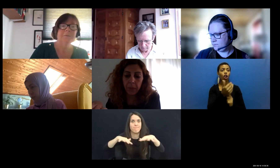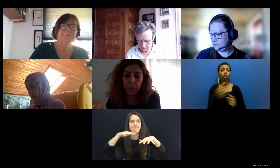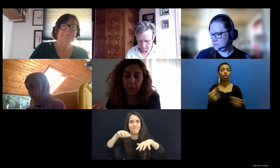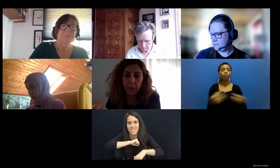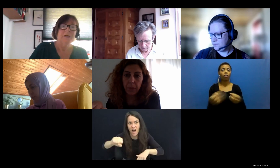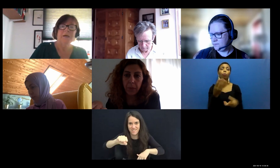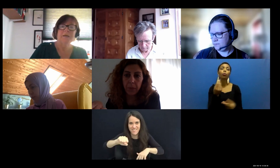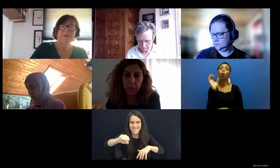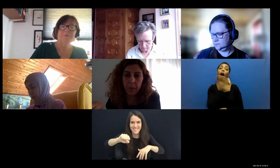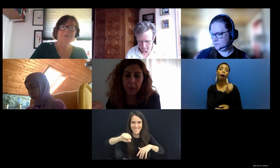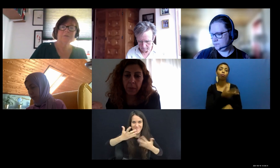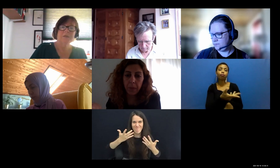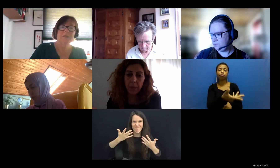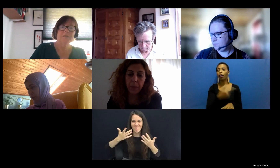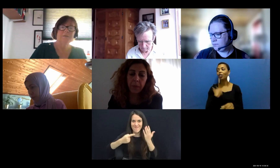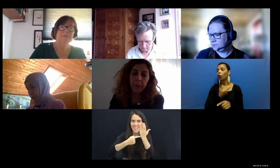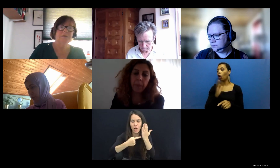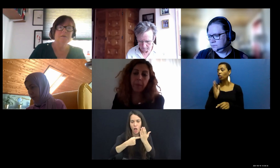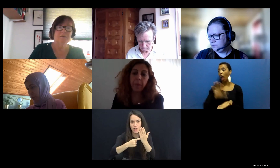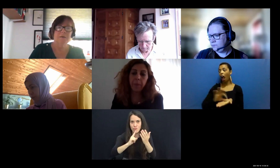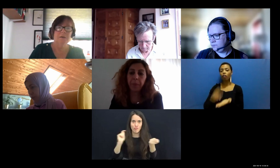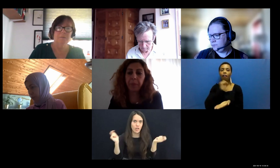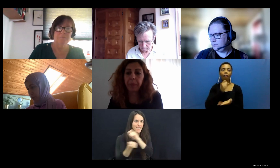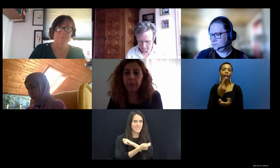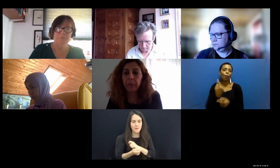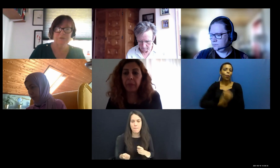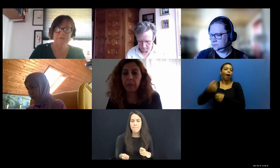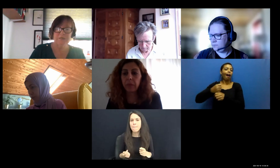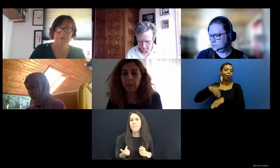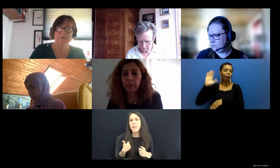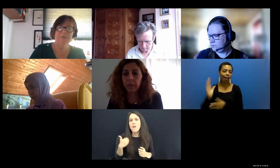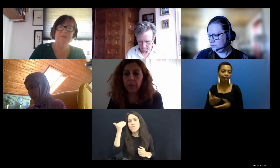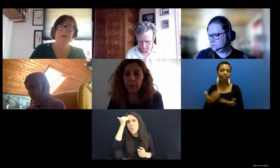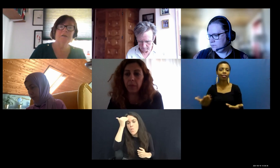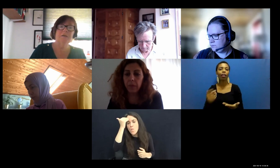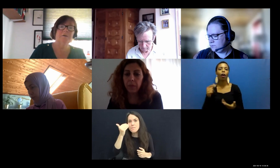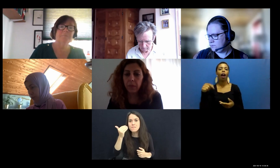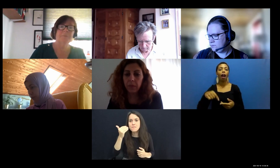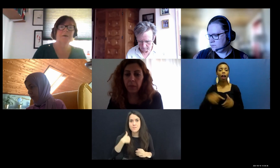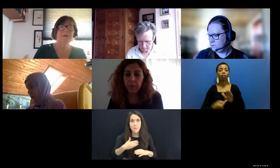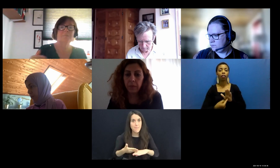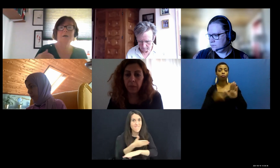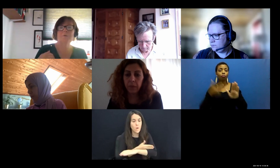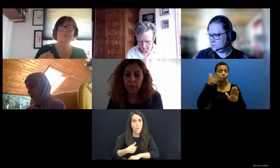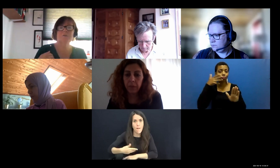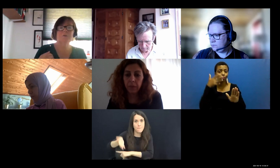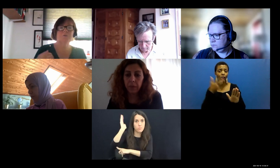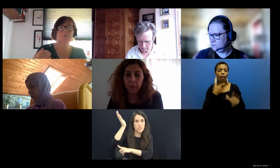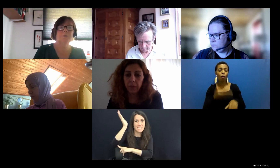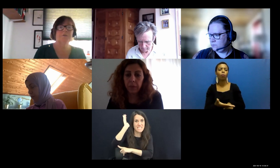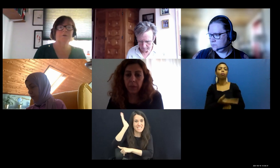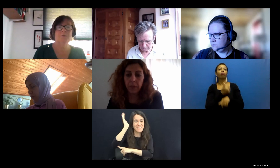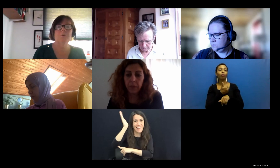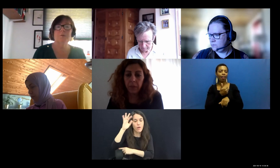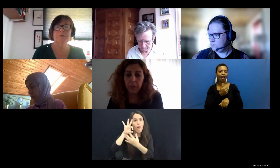quickly. And I know that in the presentation I did earlier, I wasn't so much